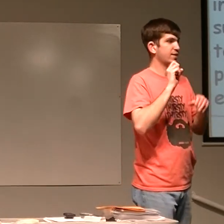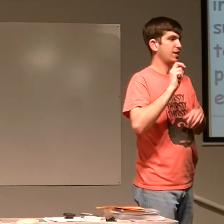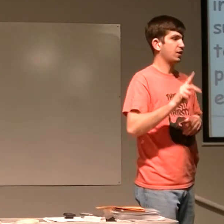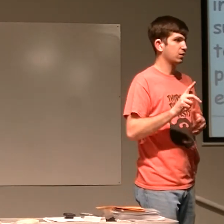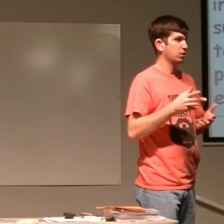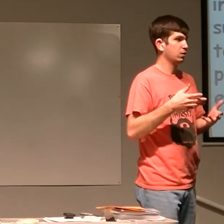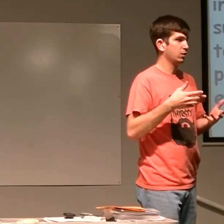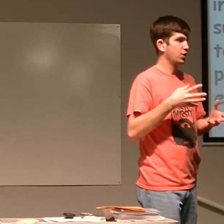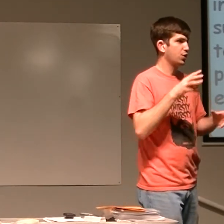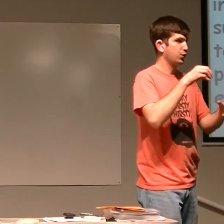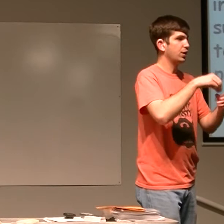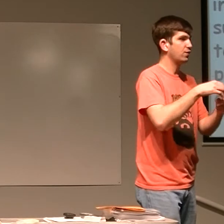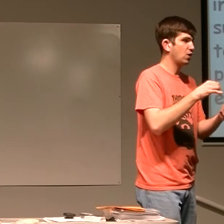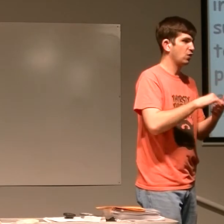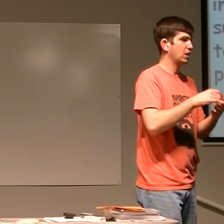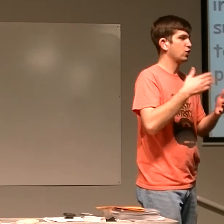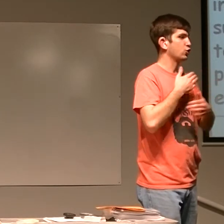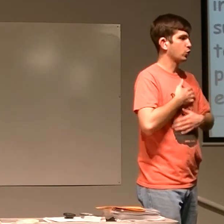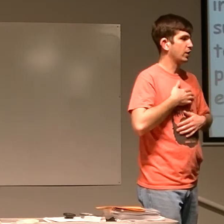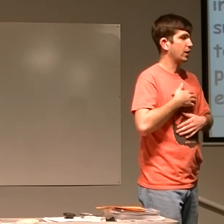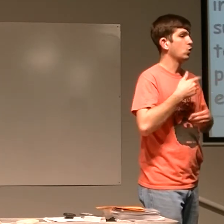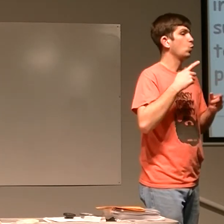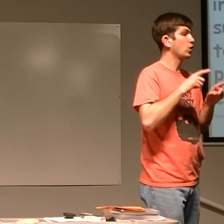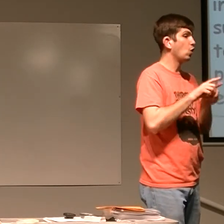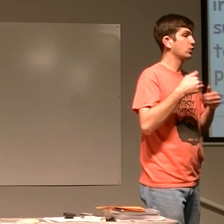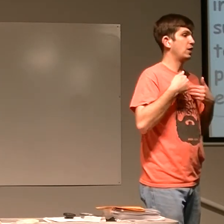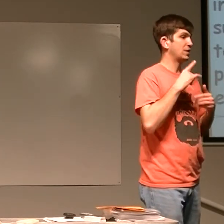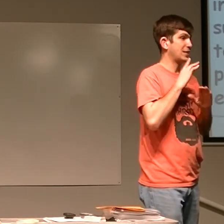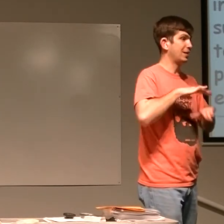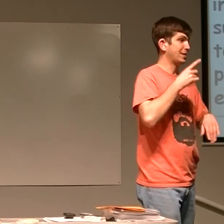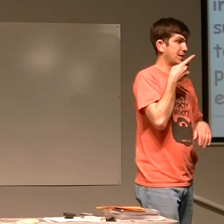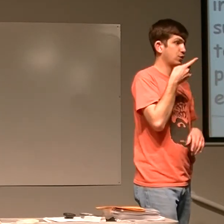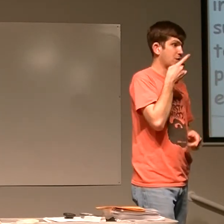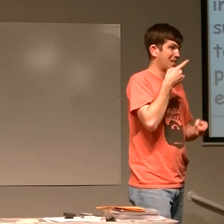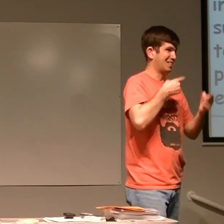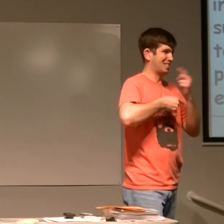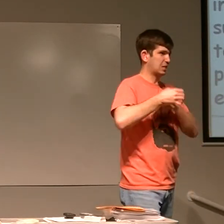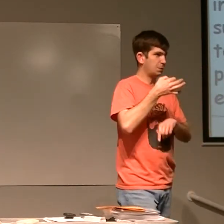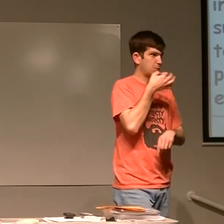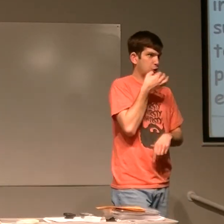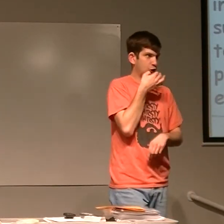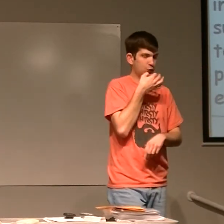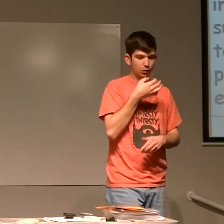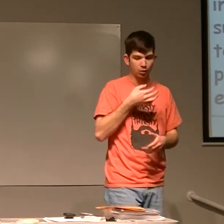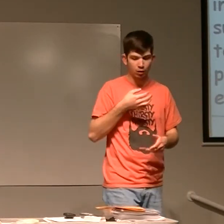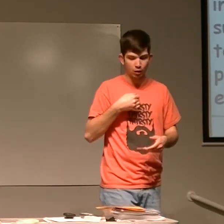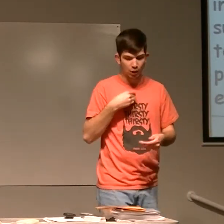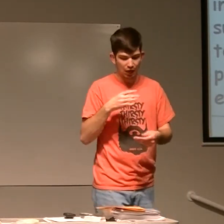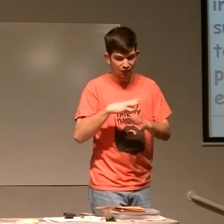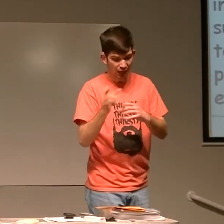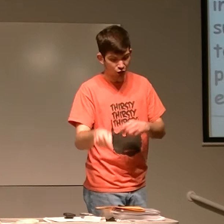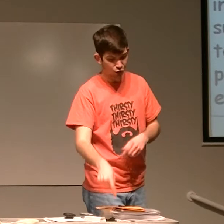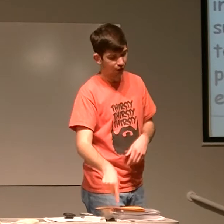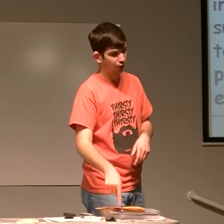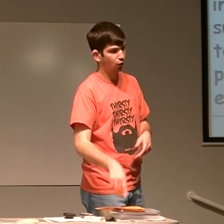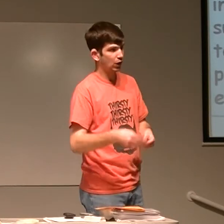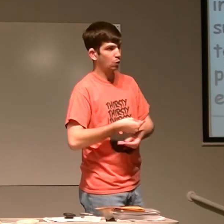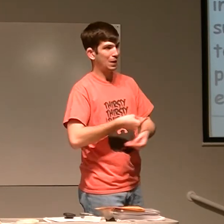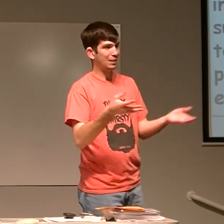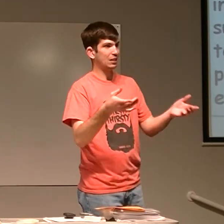Snack. You know, get involved in that and enjoy that. We also have a silent dinner that's coming up soon. I have a calendar here that I will pass out